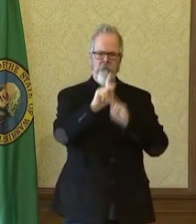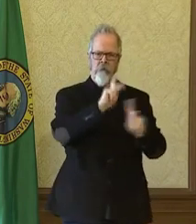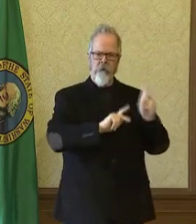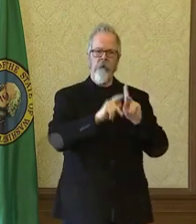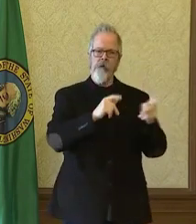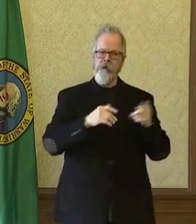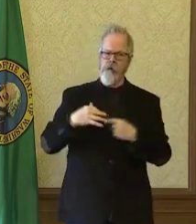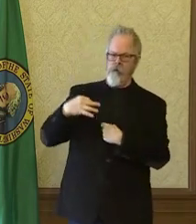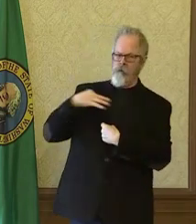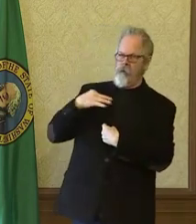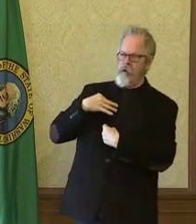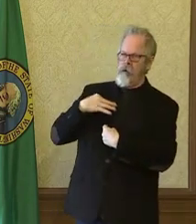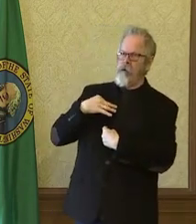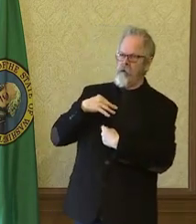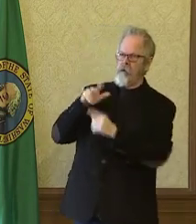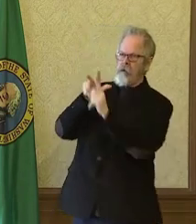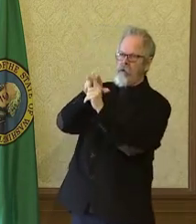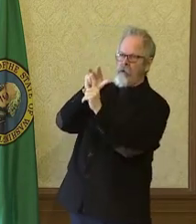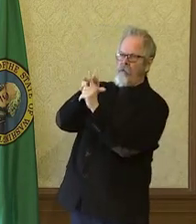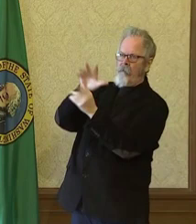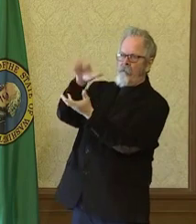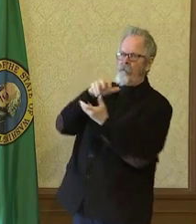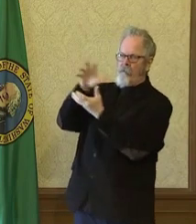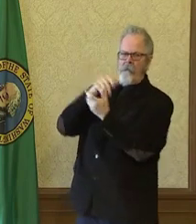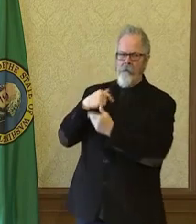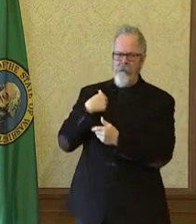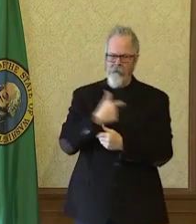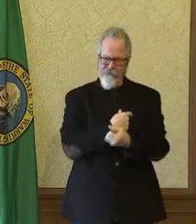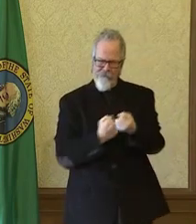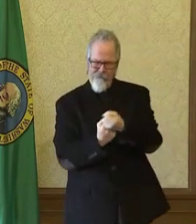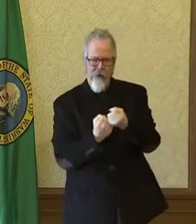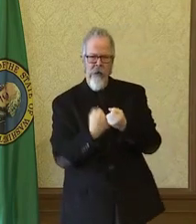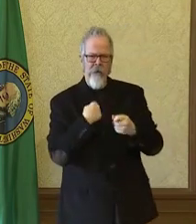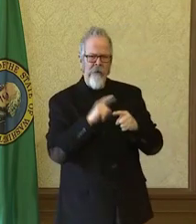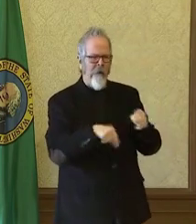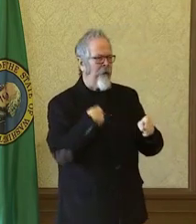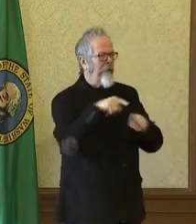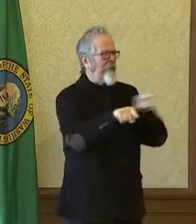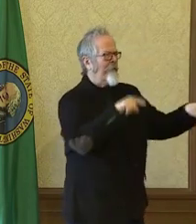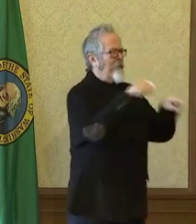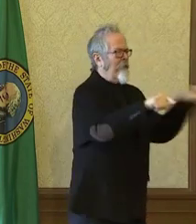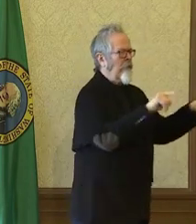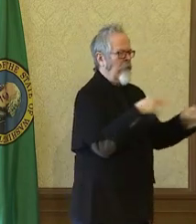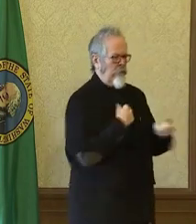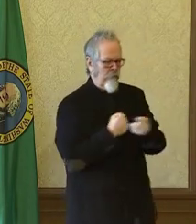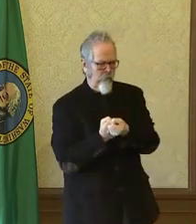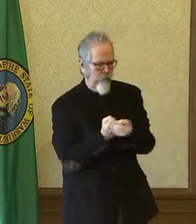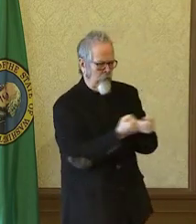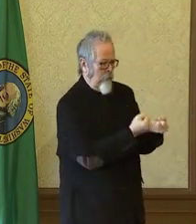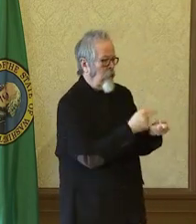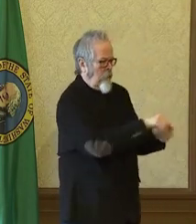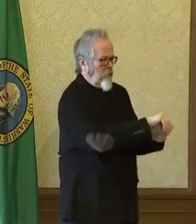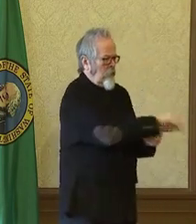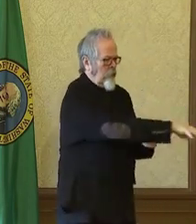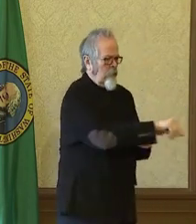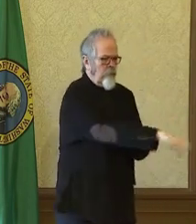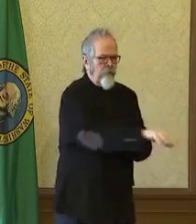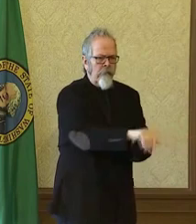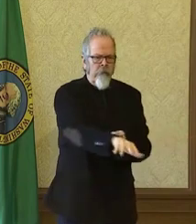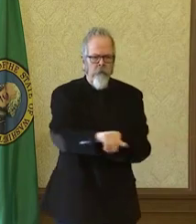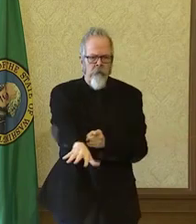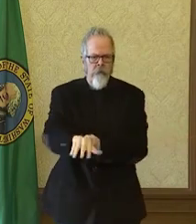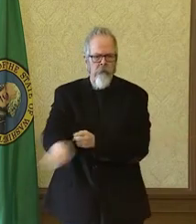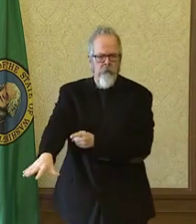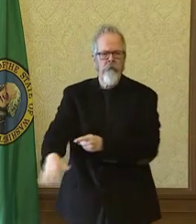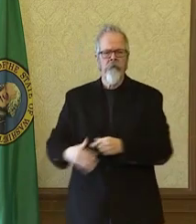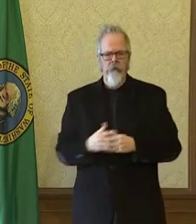restaurants hit hard because people mistakenly thought that ethnicity played some role in this. Was just simply wrong. So I'm glad